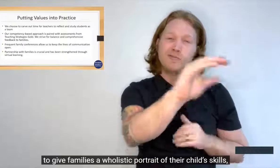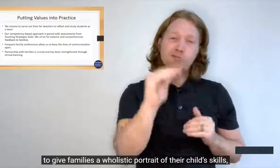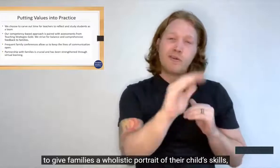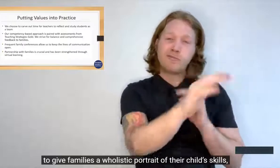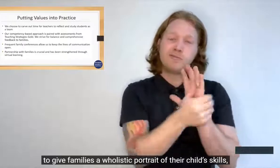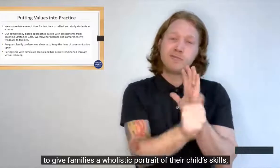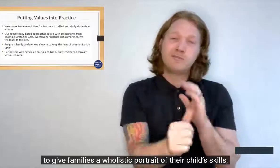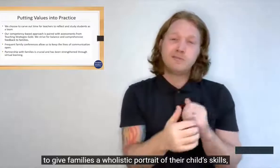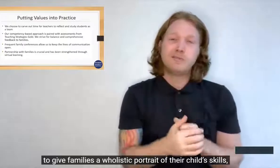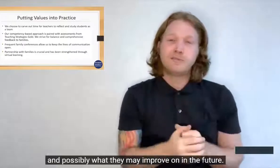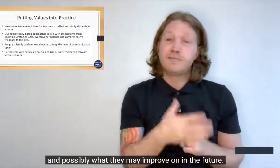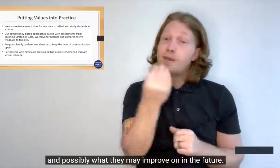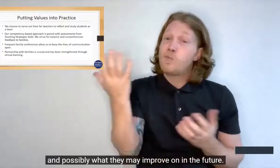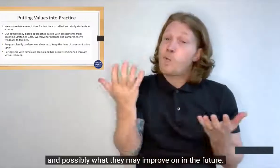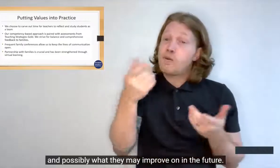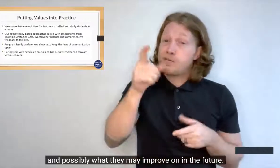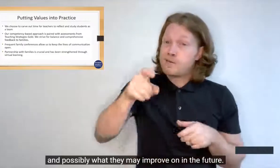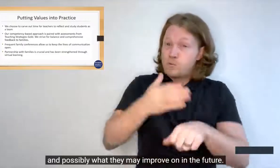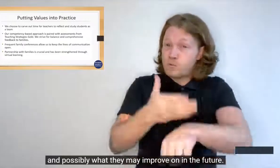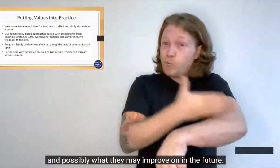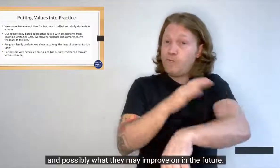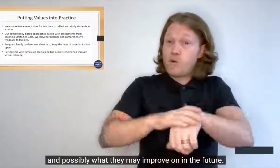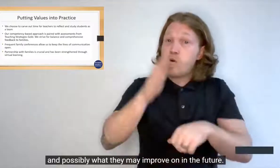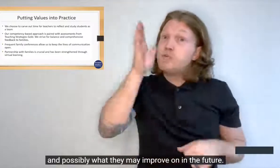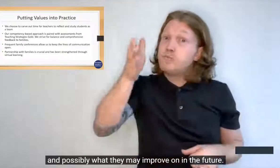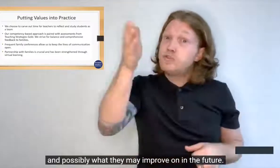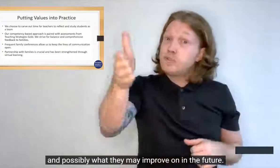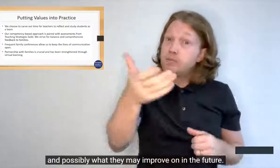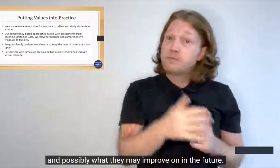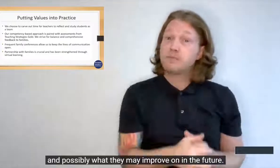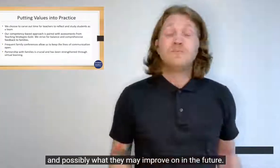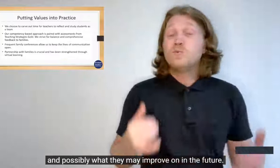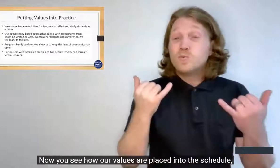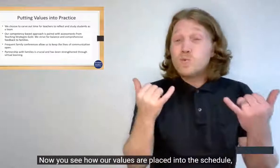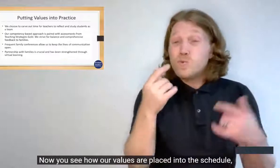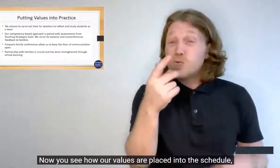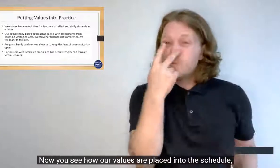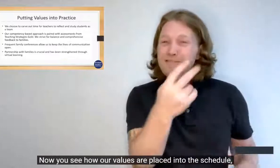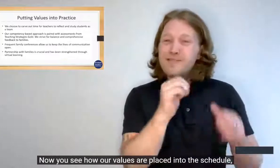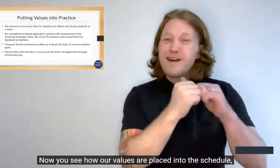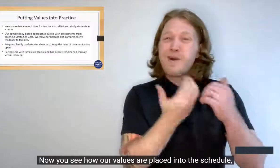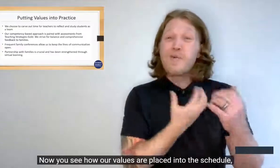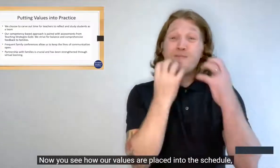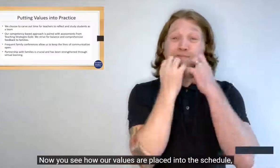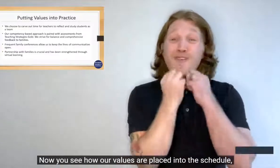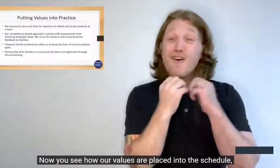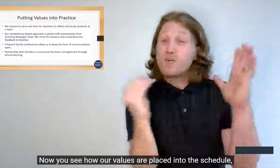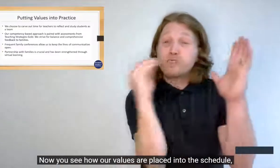their child's skills and possibly how they might improve in the future. Now you can see our values are